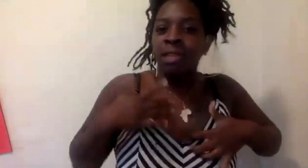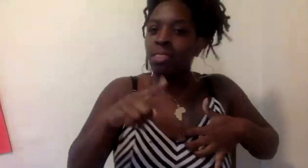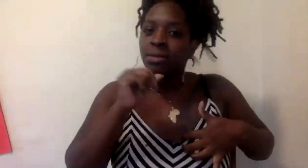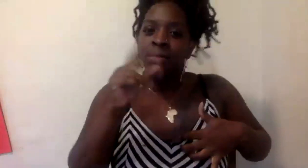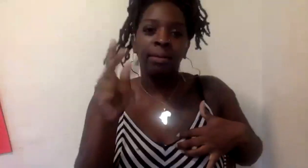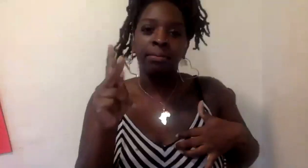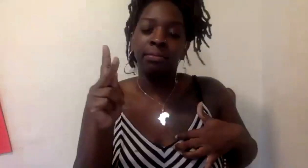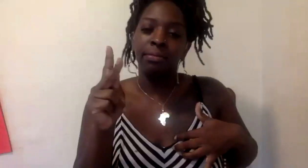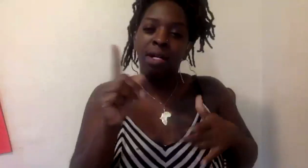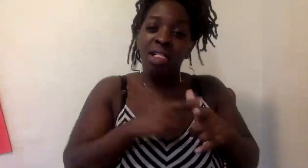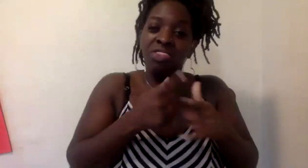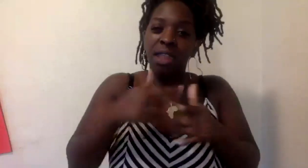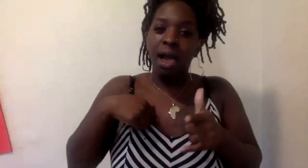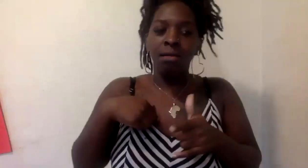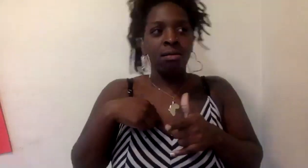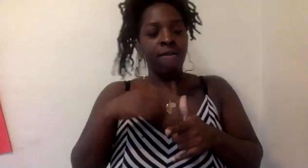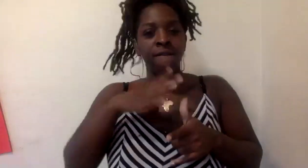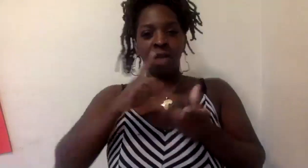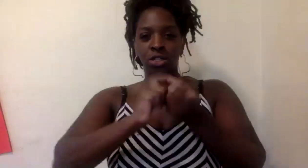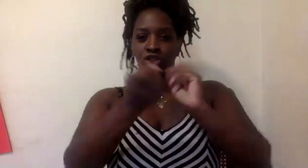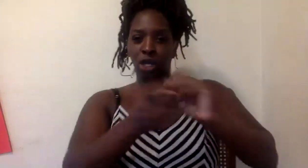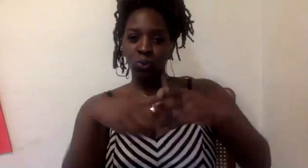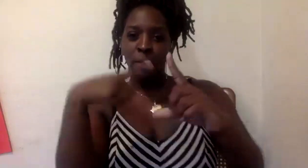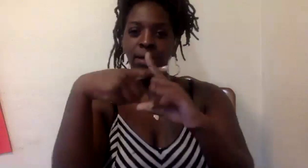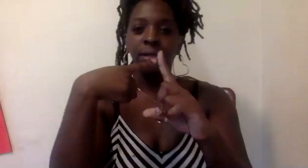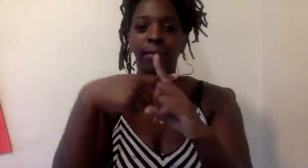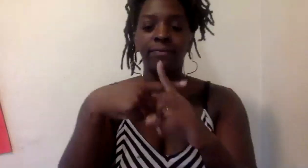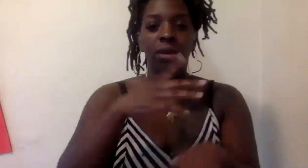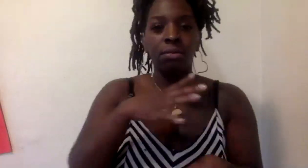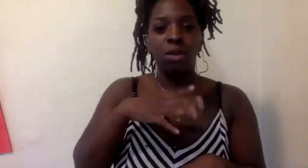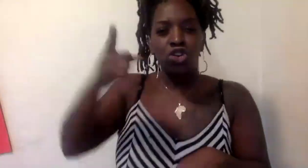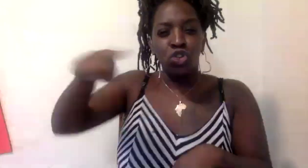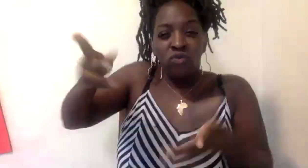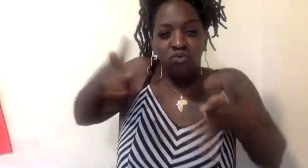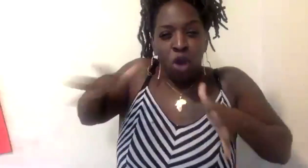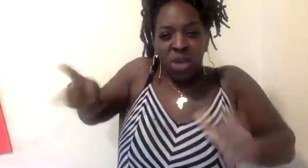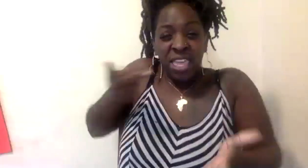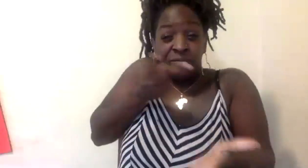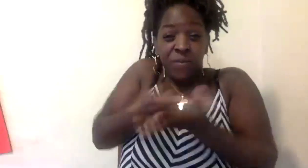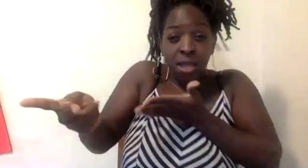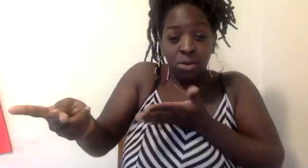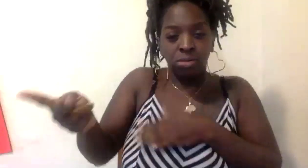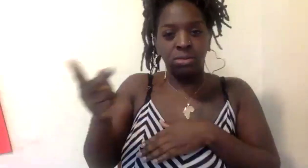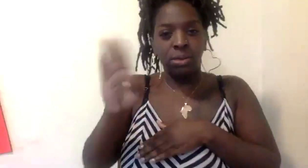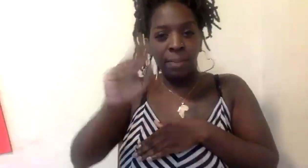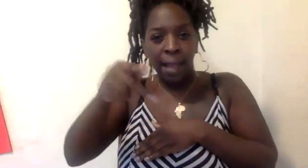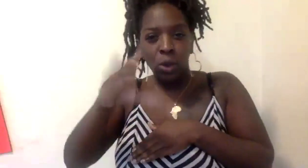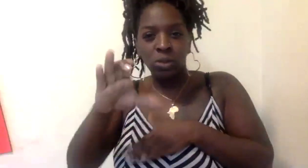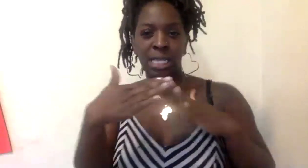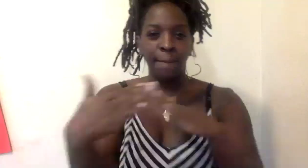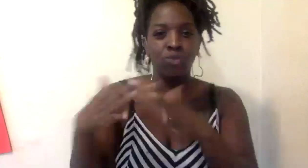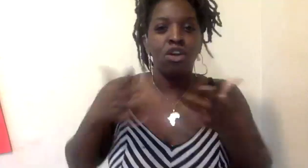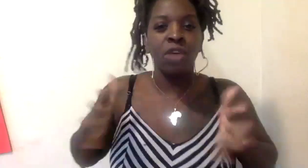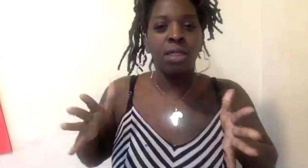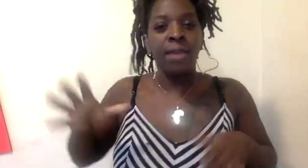Black people. And I feel like that's not okay, that I'm just a token Black employee. You guys have already failed the